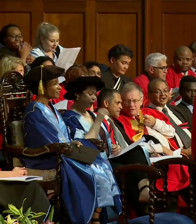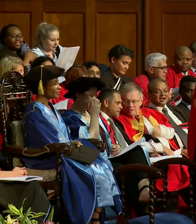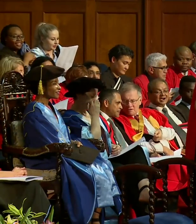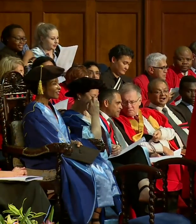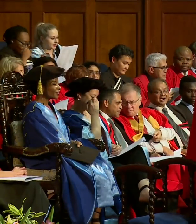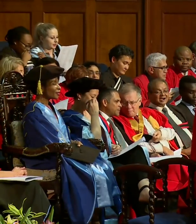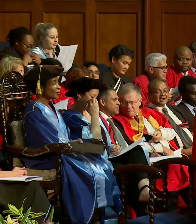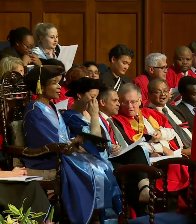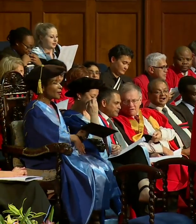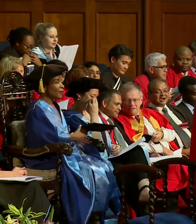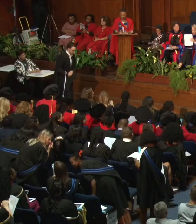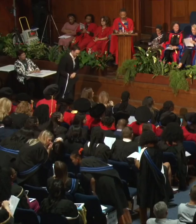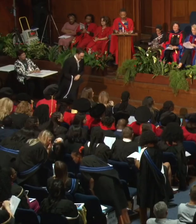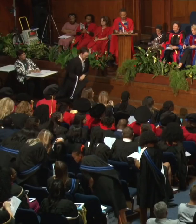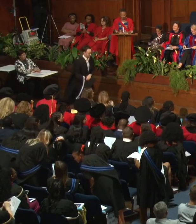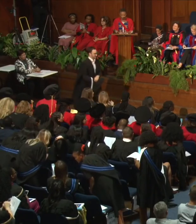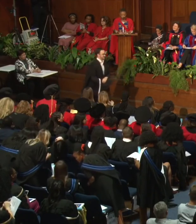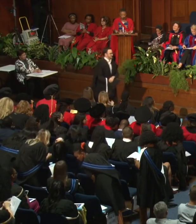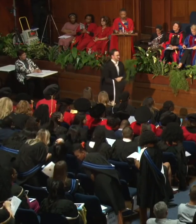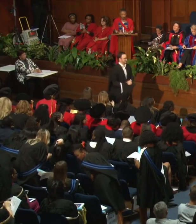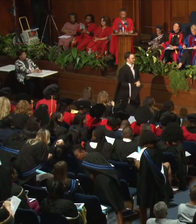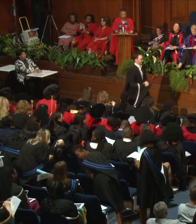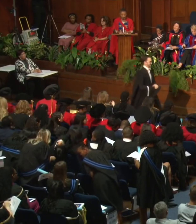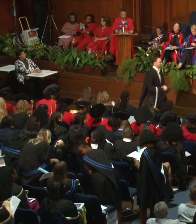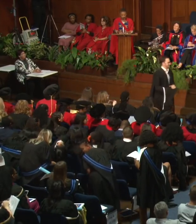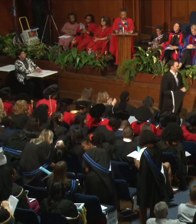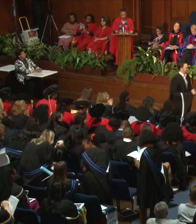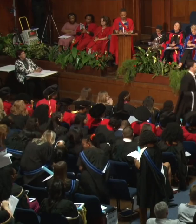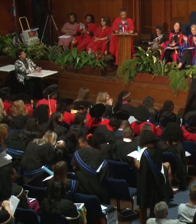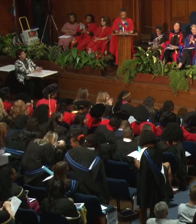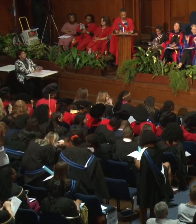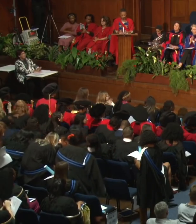In Higher Education Studies with distinction, Thomas van Heerden.